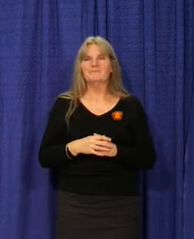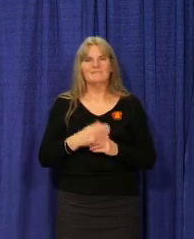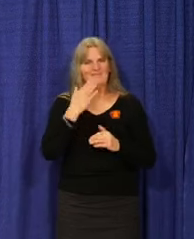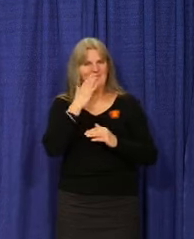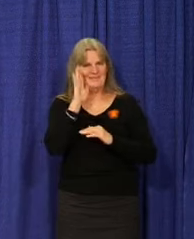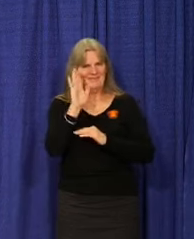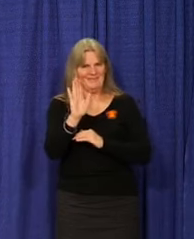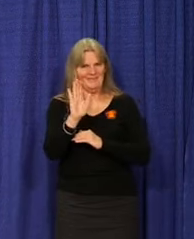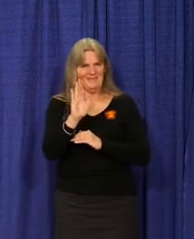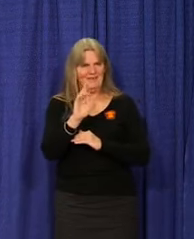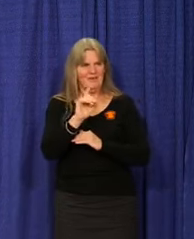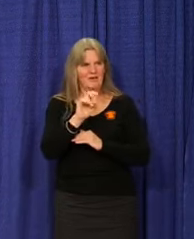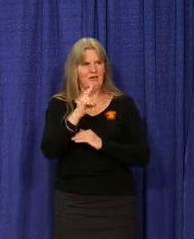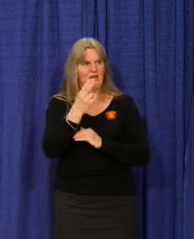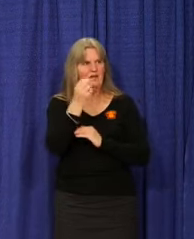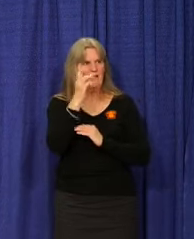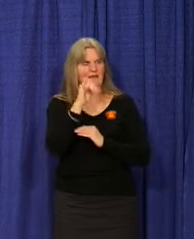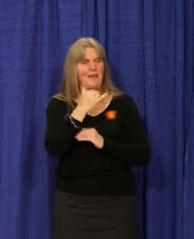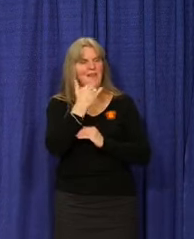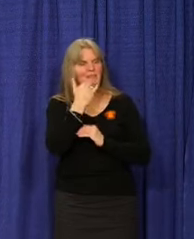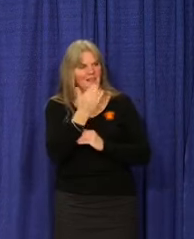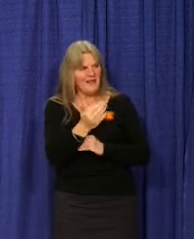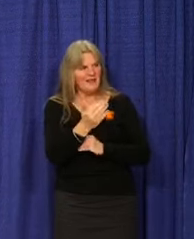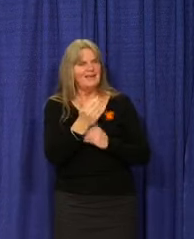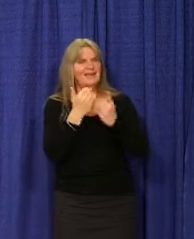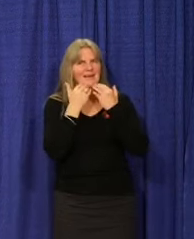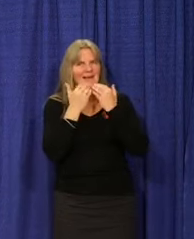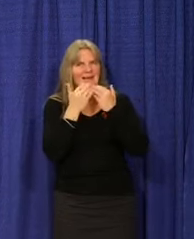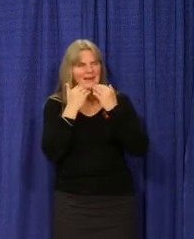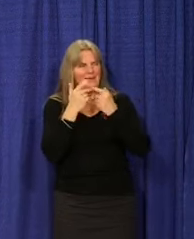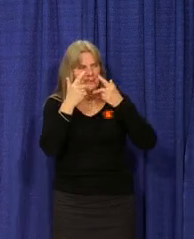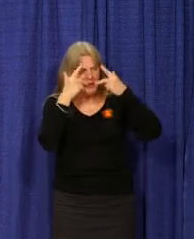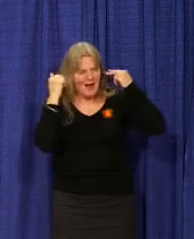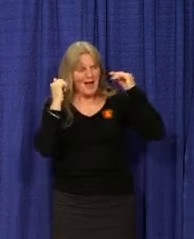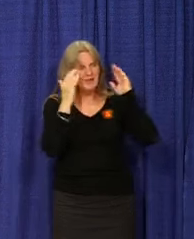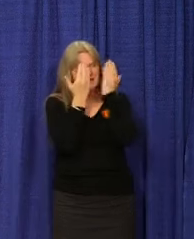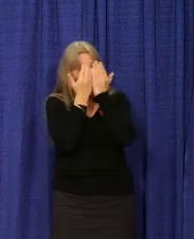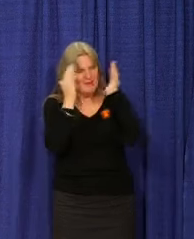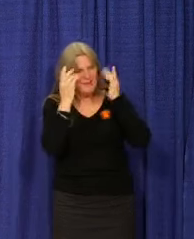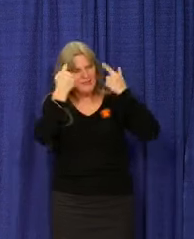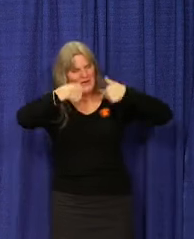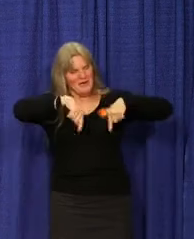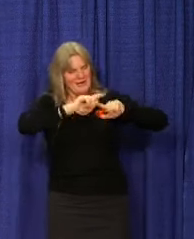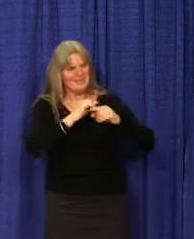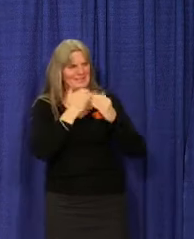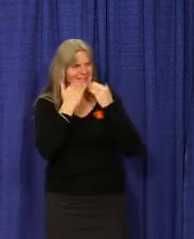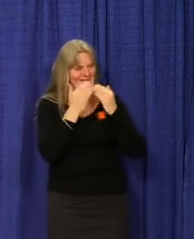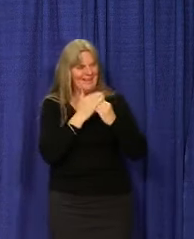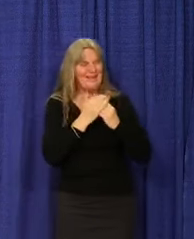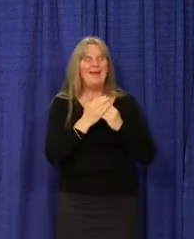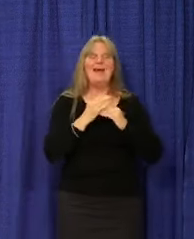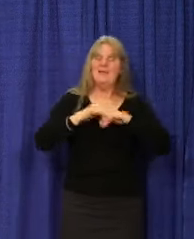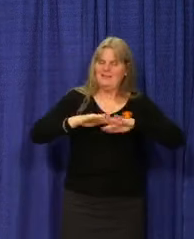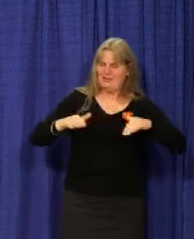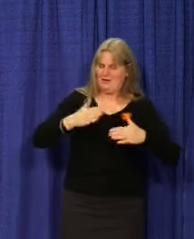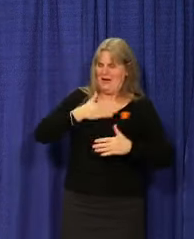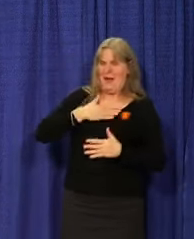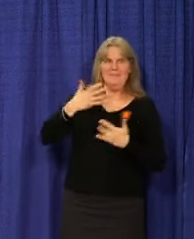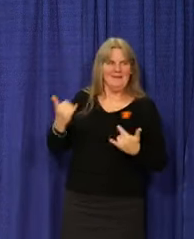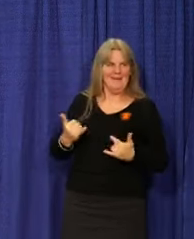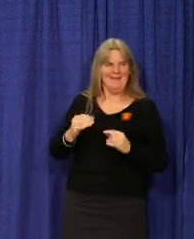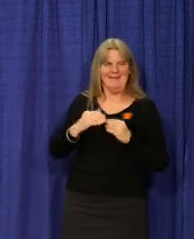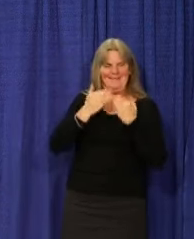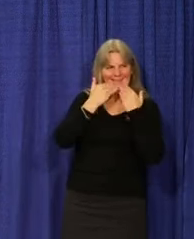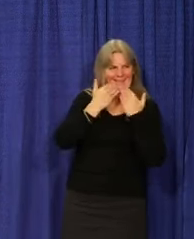Good afternoon, Dr. Hanley, and thank you for clarifying the Halloween standards for us. You made a lot of kids happy, so thank you for that.